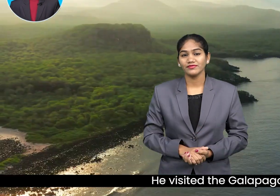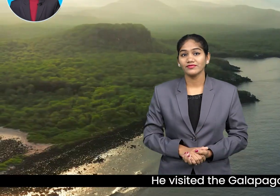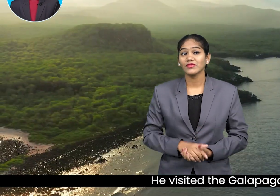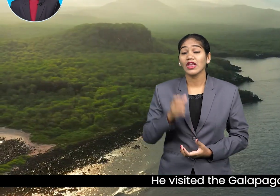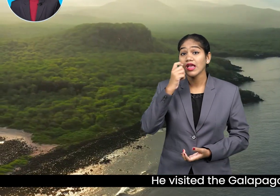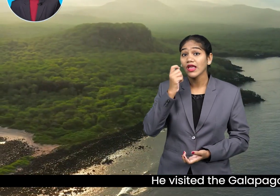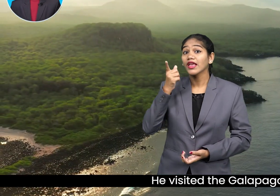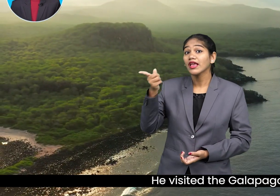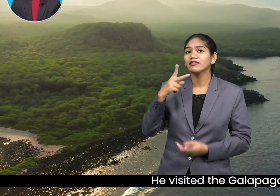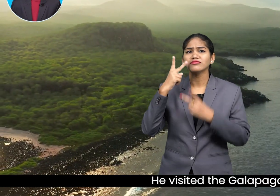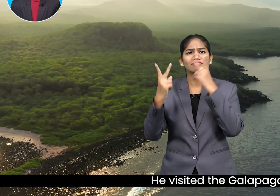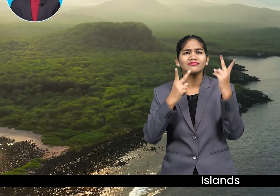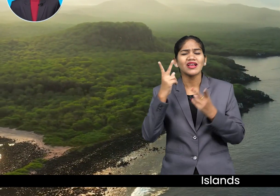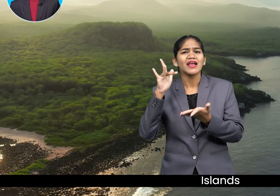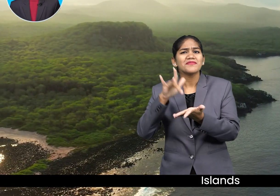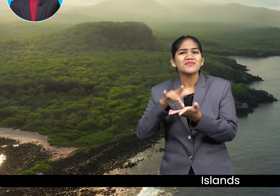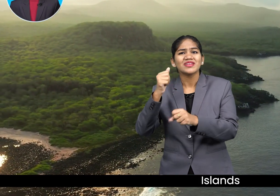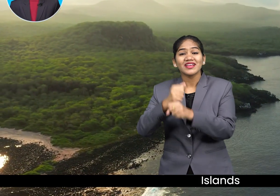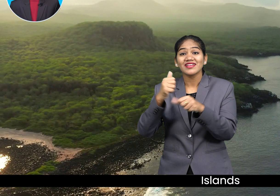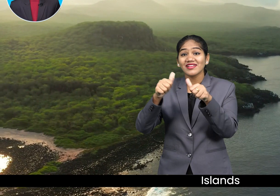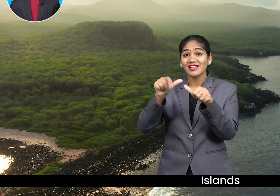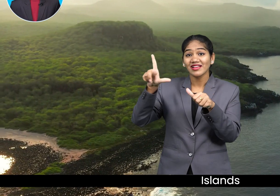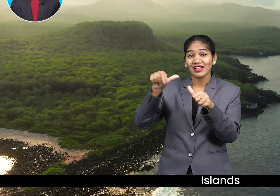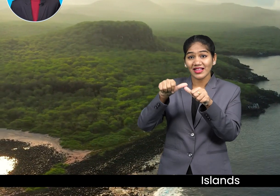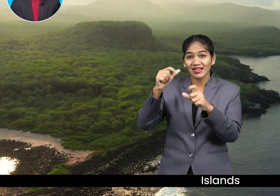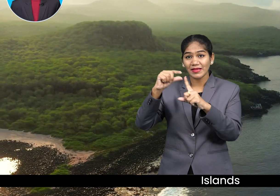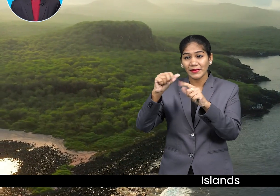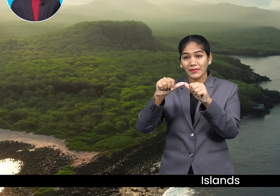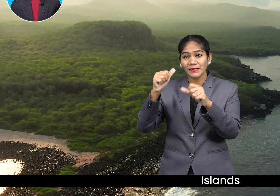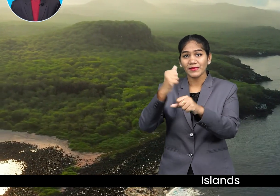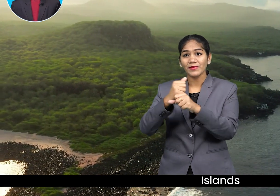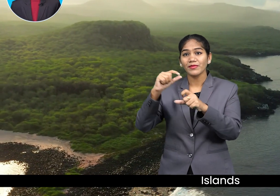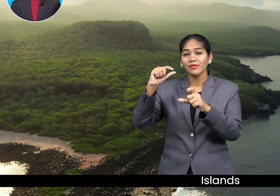He visited the Galapagos Islands.